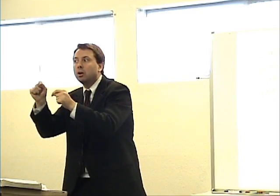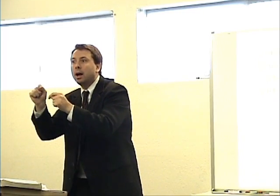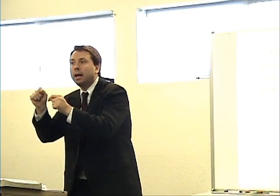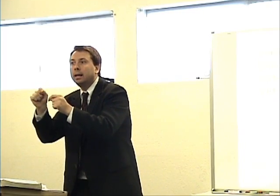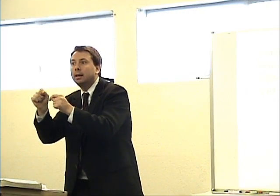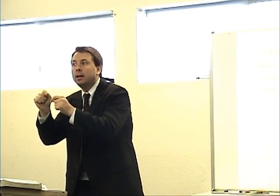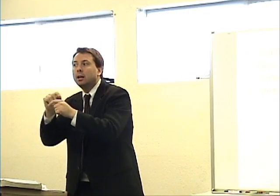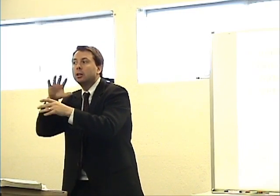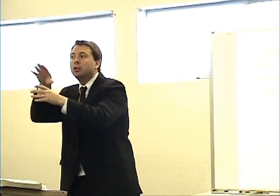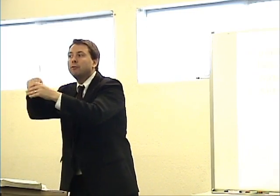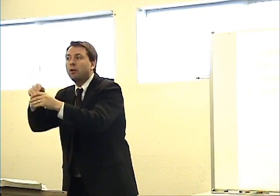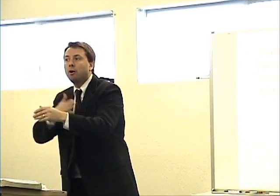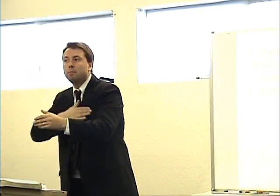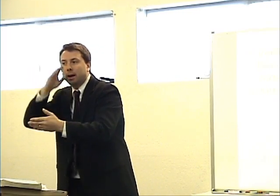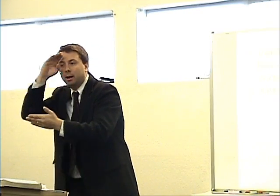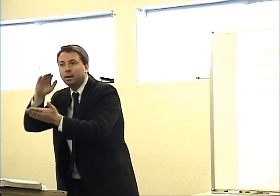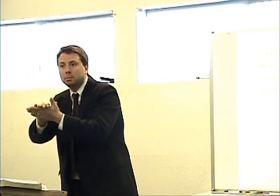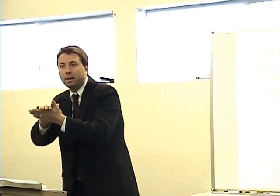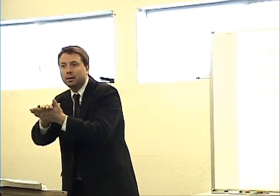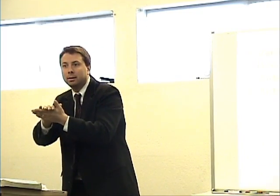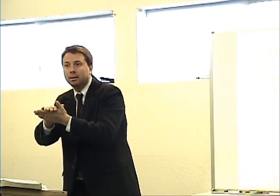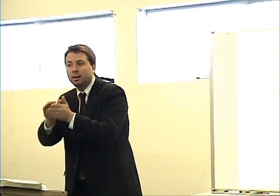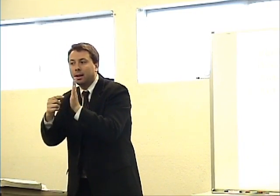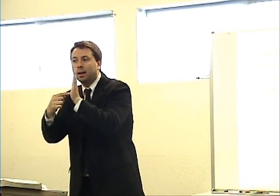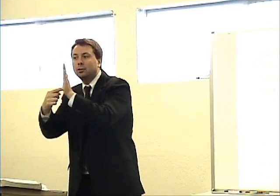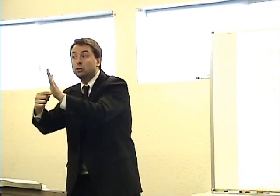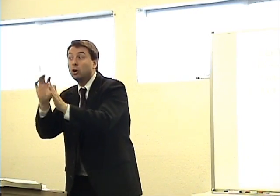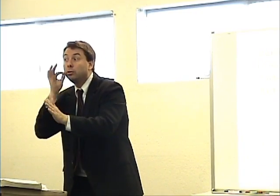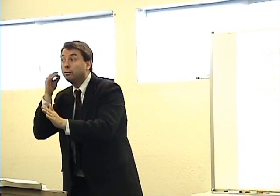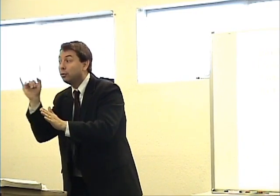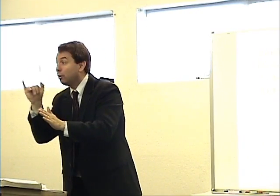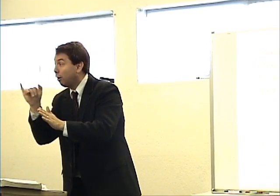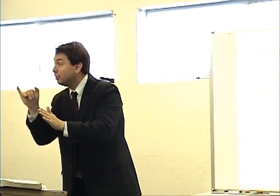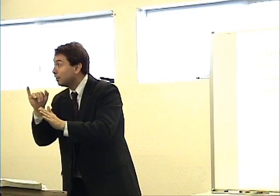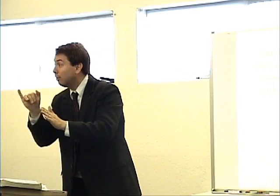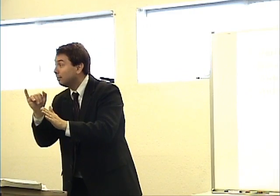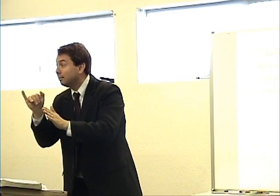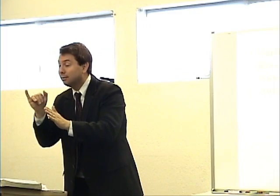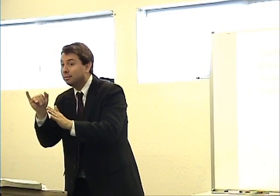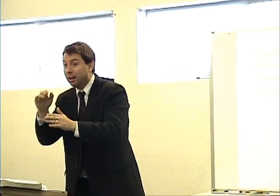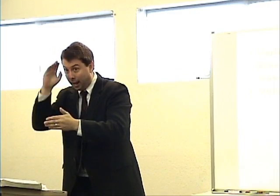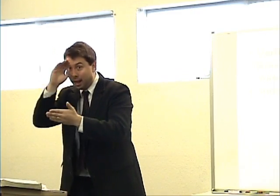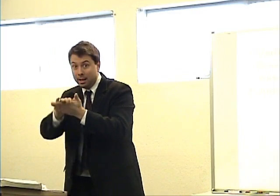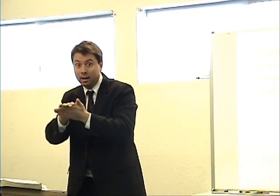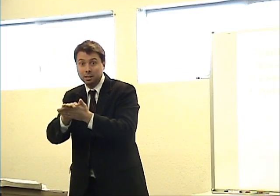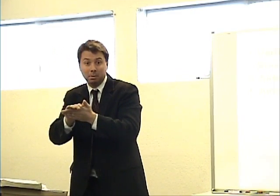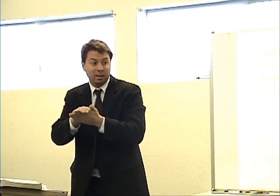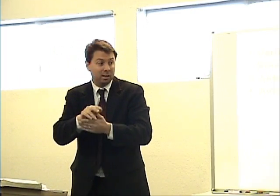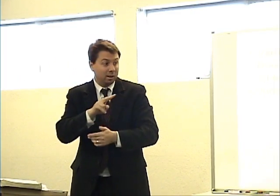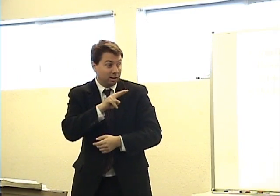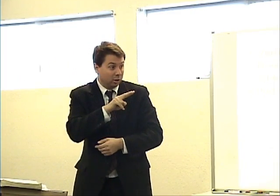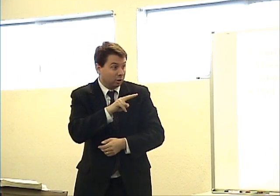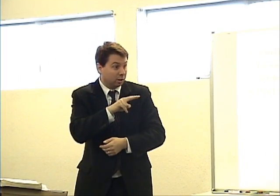try to involve my husband and show the fruit also. And the husband looked at